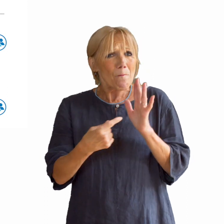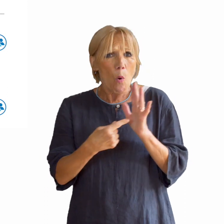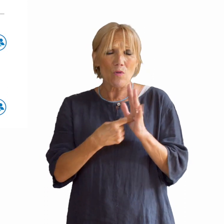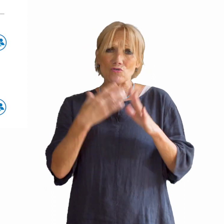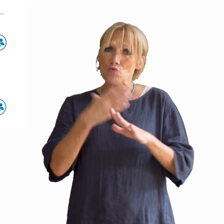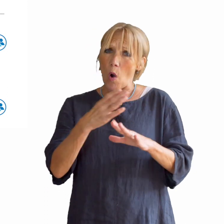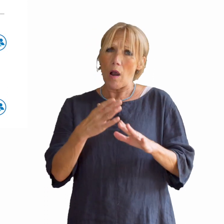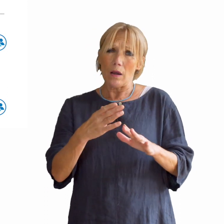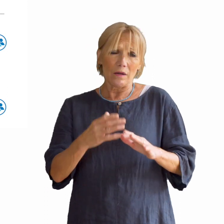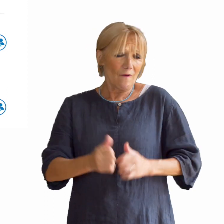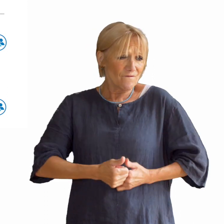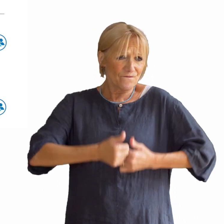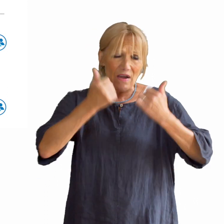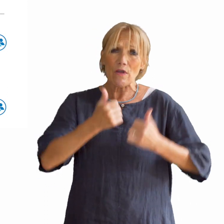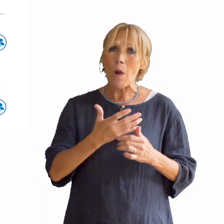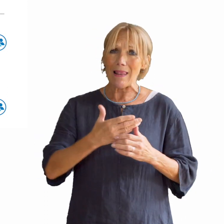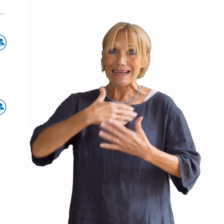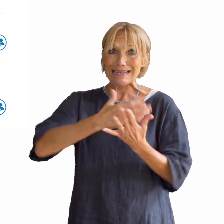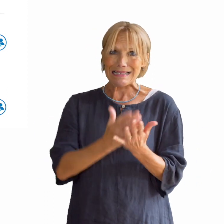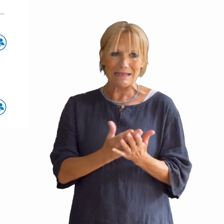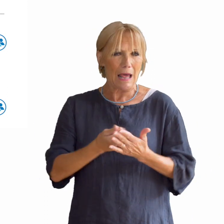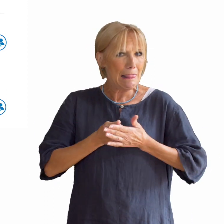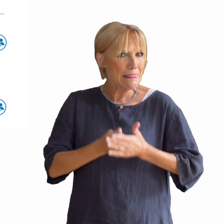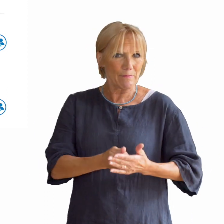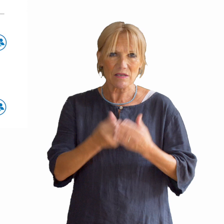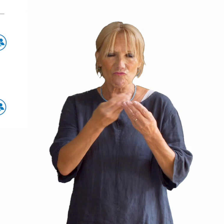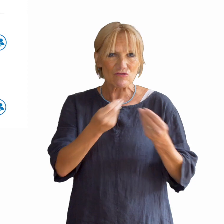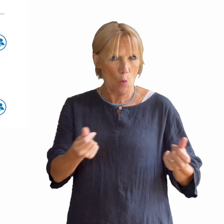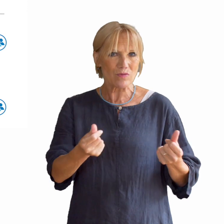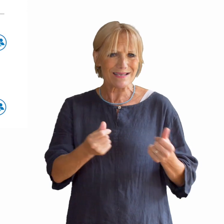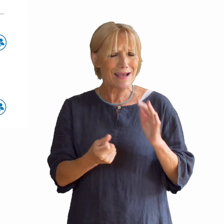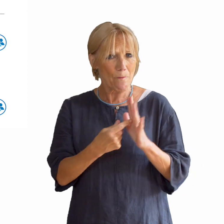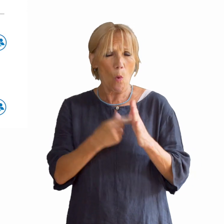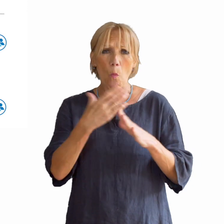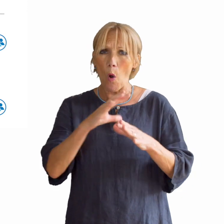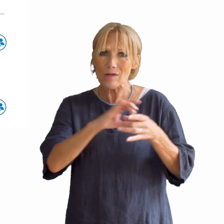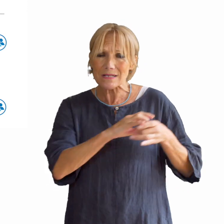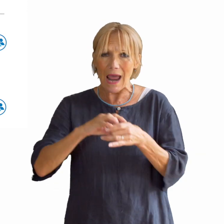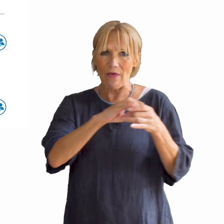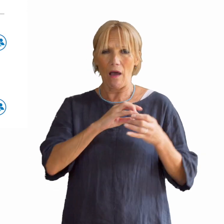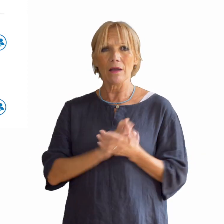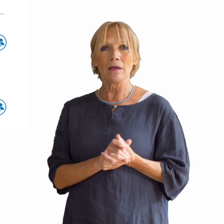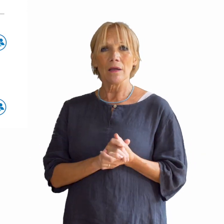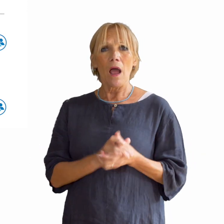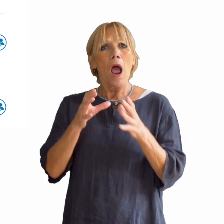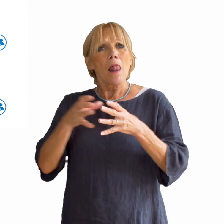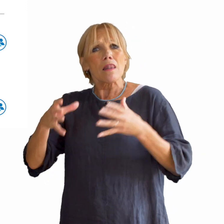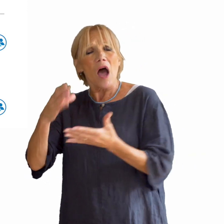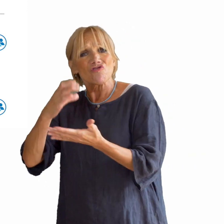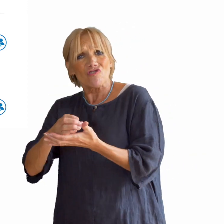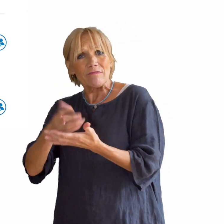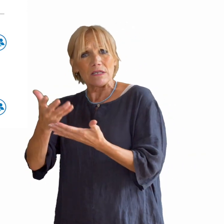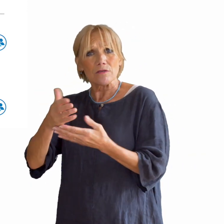However, collaboration is vital to work effectively and efficiently in a sector with limited resources. Meeting centres are